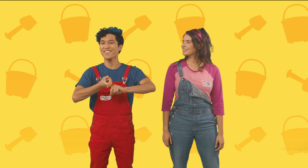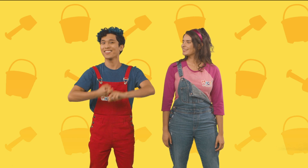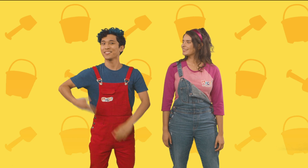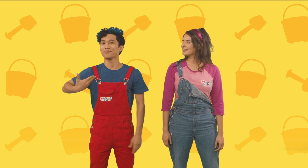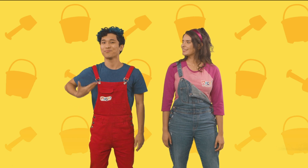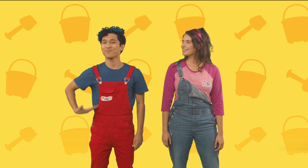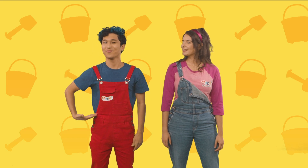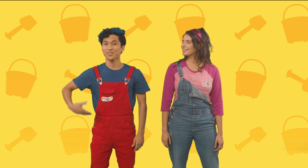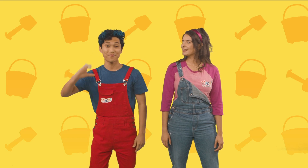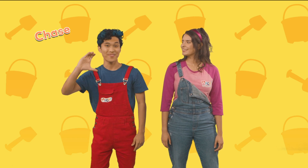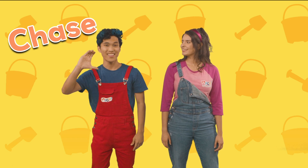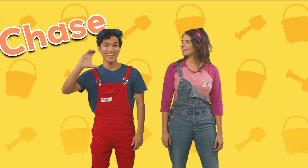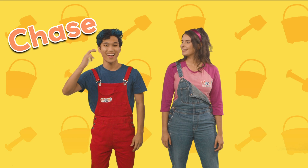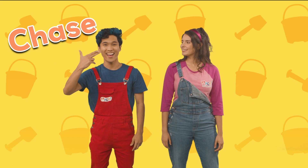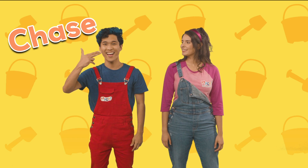It's me, Chase.